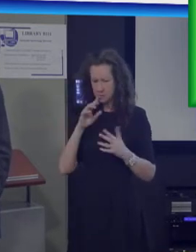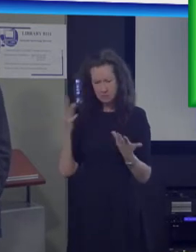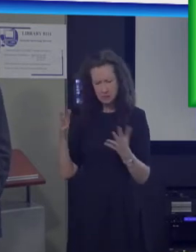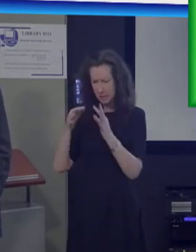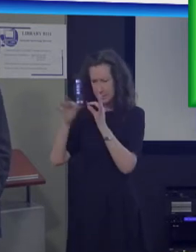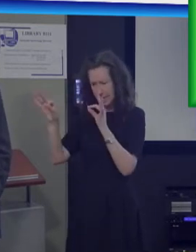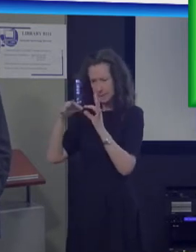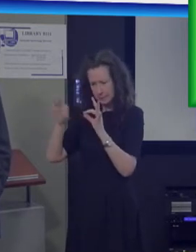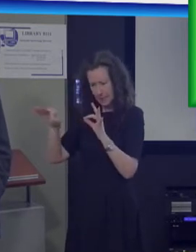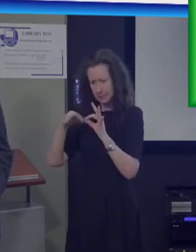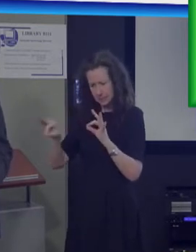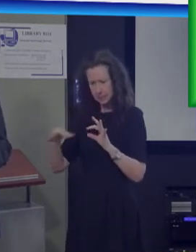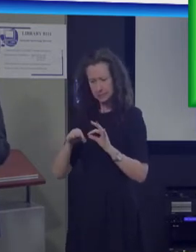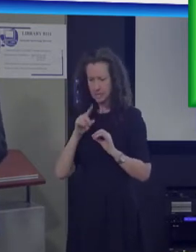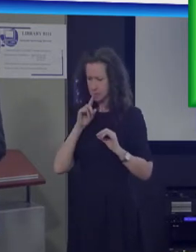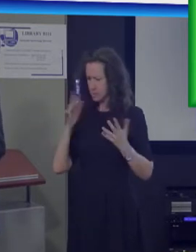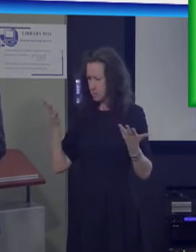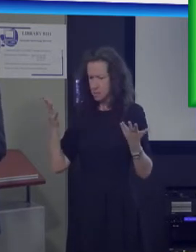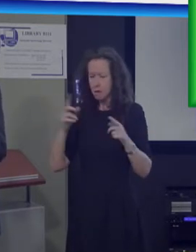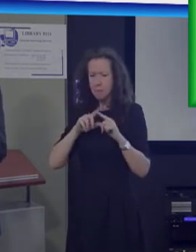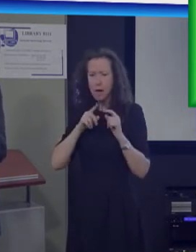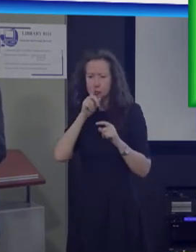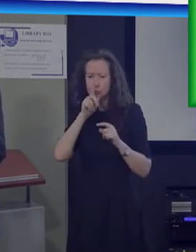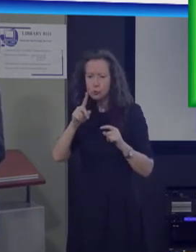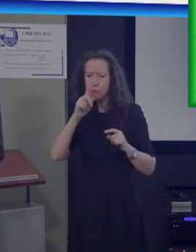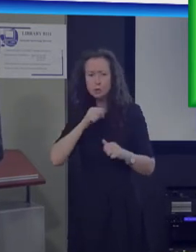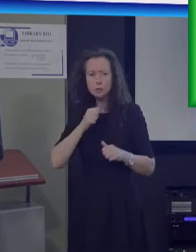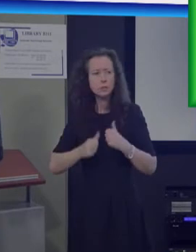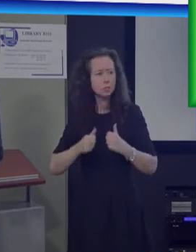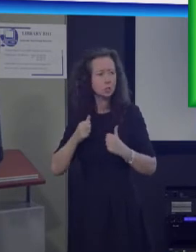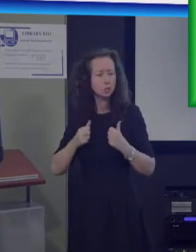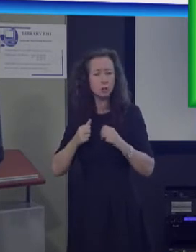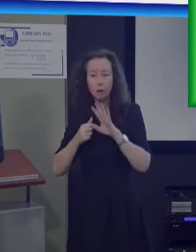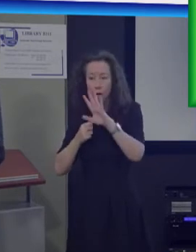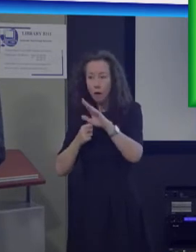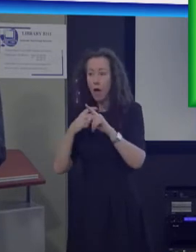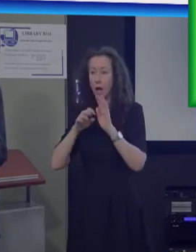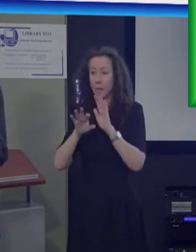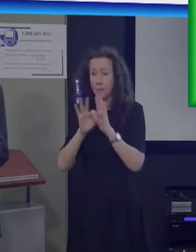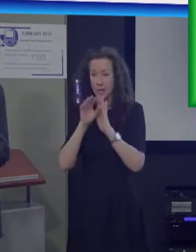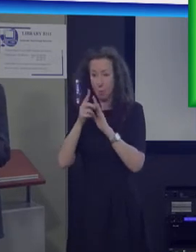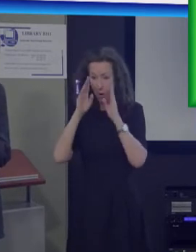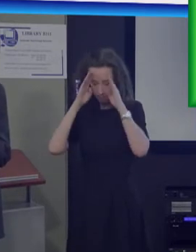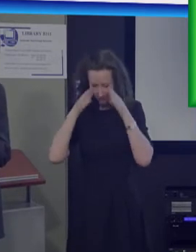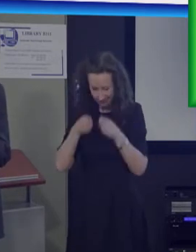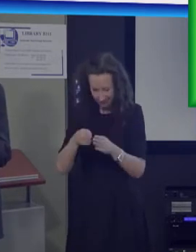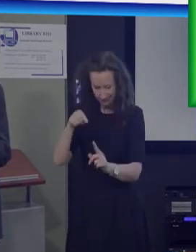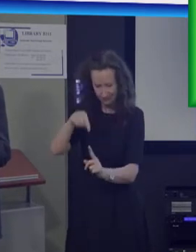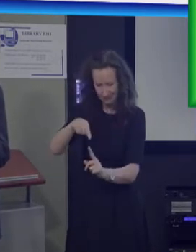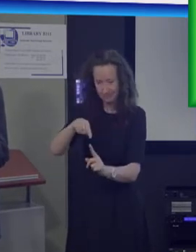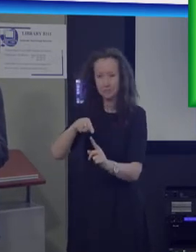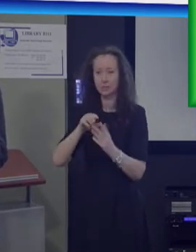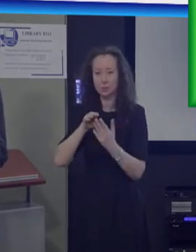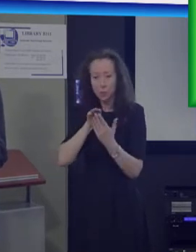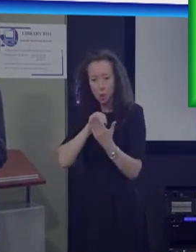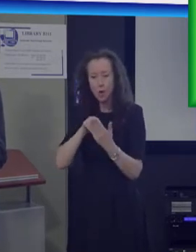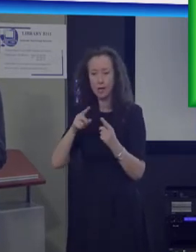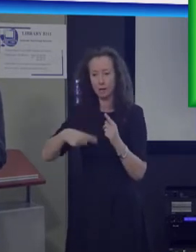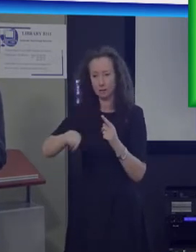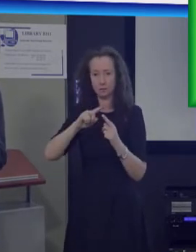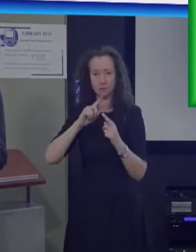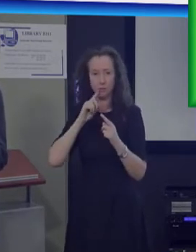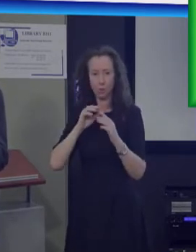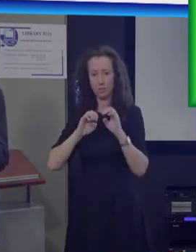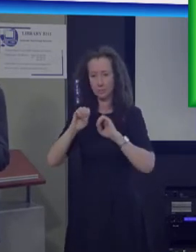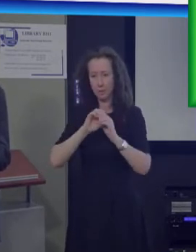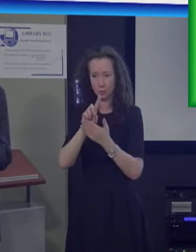true or false in the focus domain of learning about experimental design. I don't think there's a general answer to these